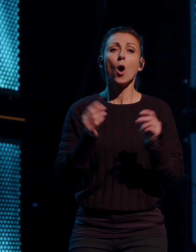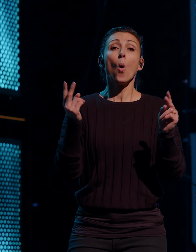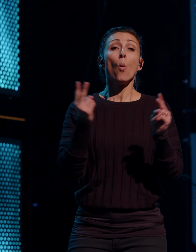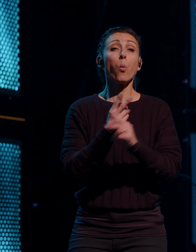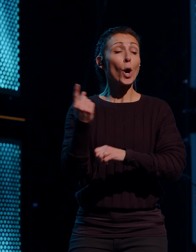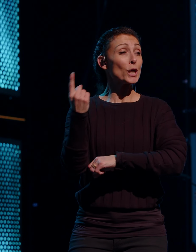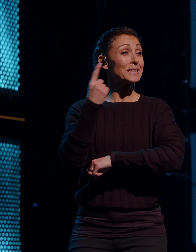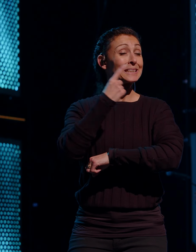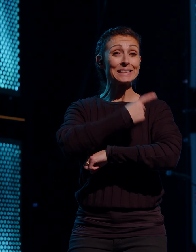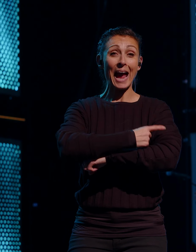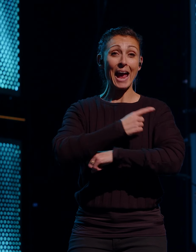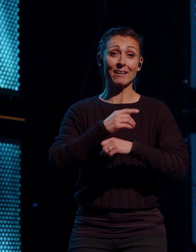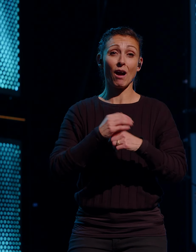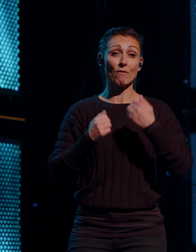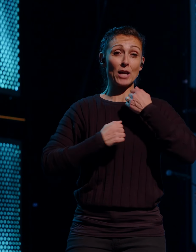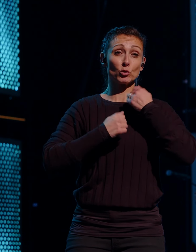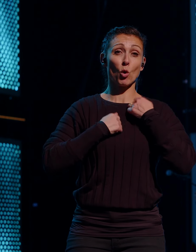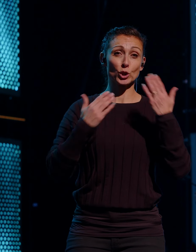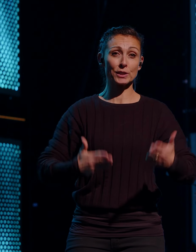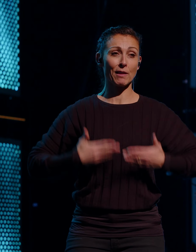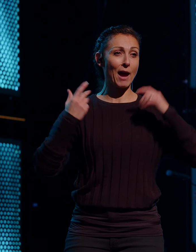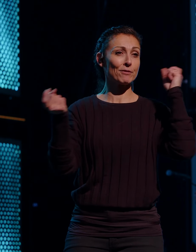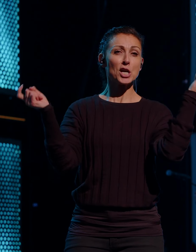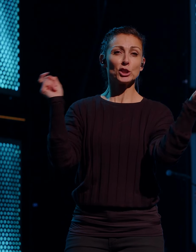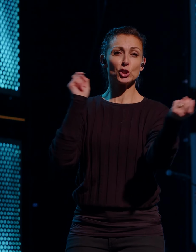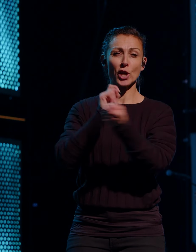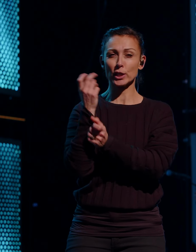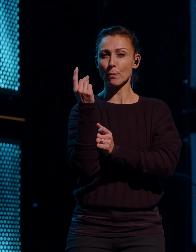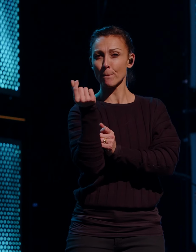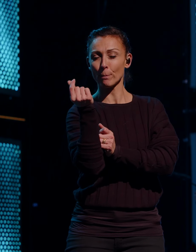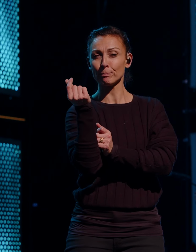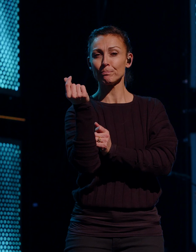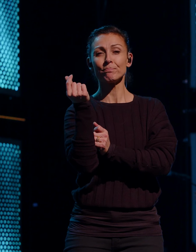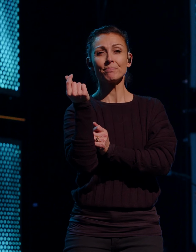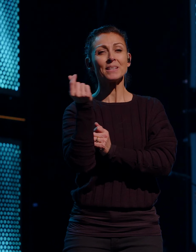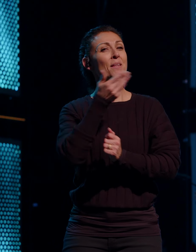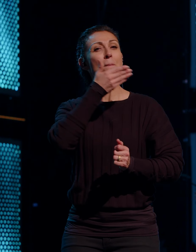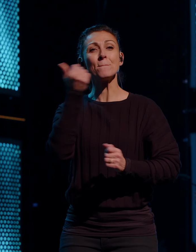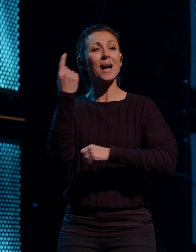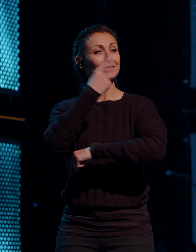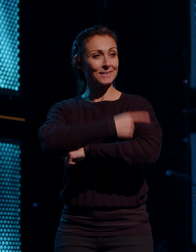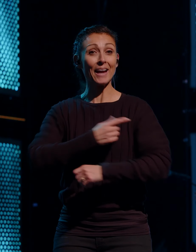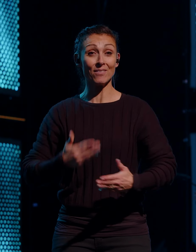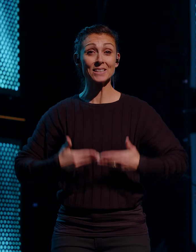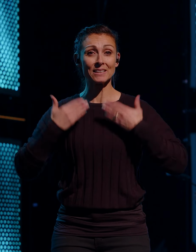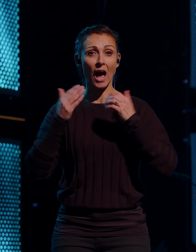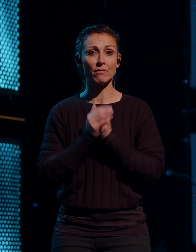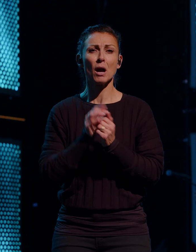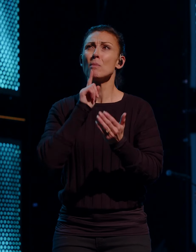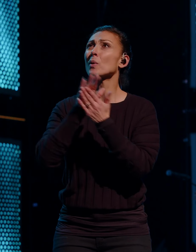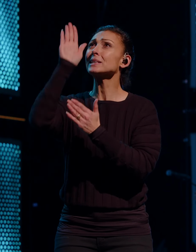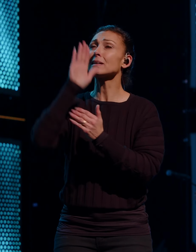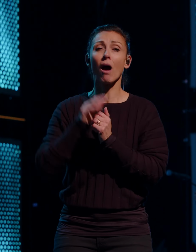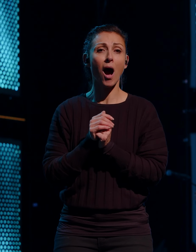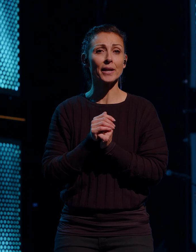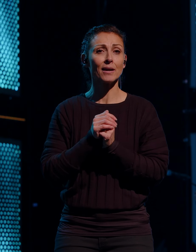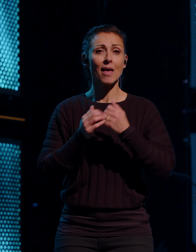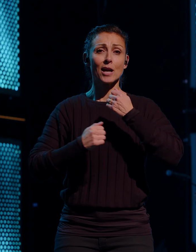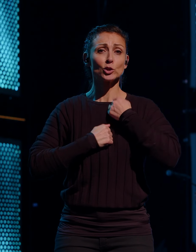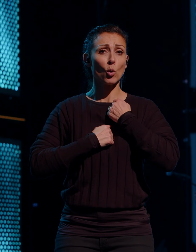On the worst day of his life, it became the best day of his life. And I would say this, praise God, he didn't harm himself. For those of you who are